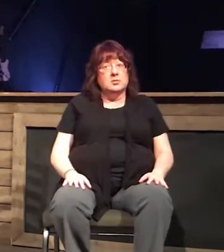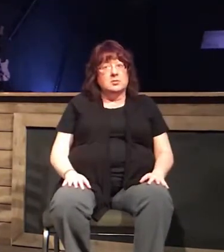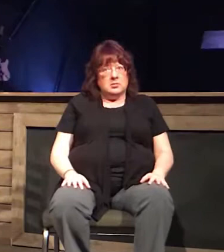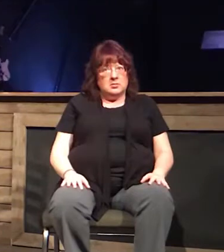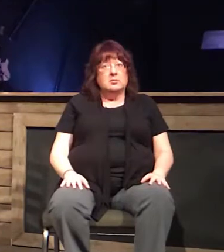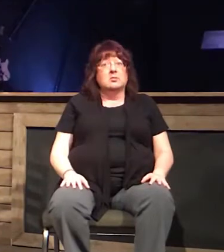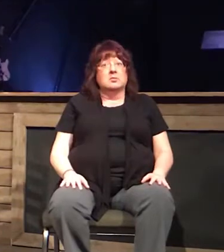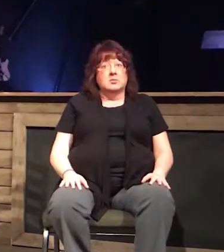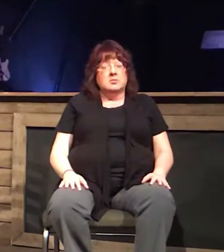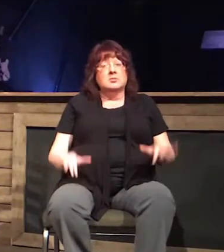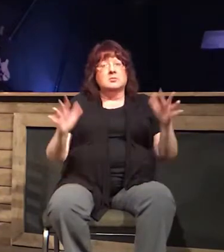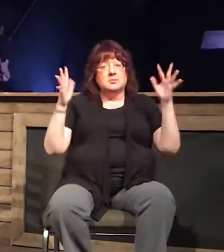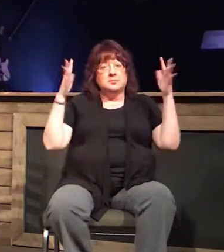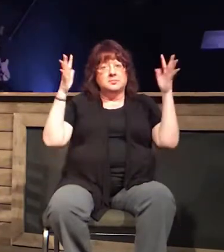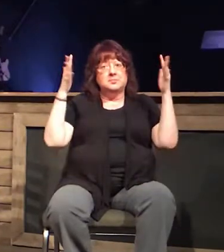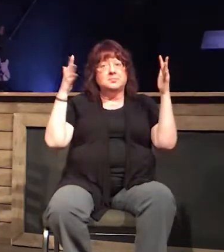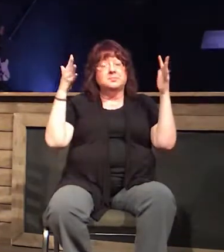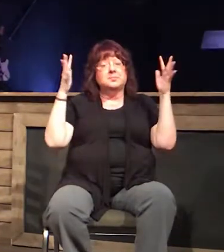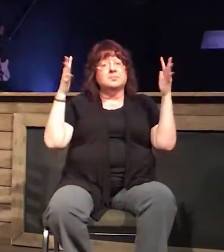Amen. Yeah.